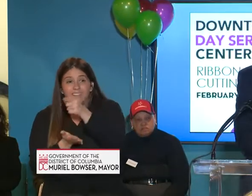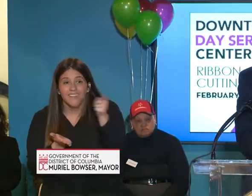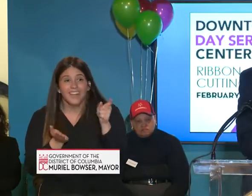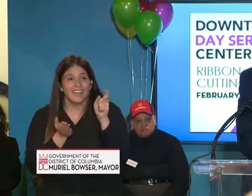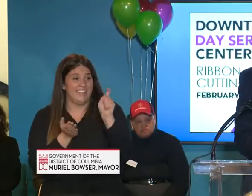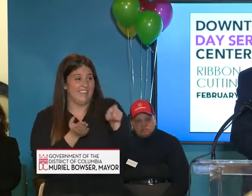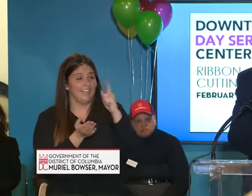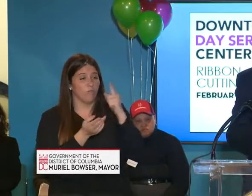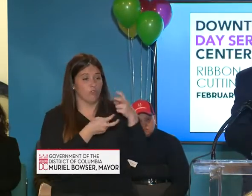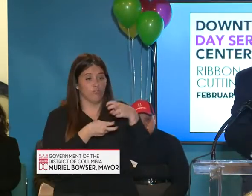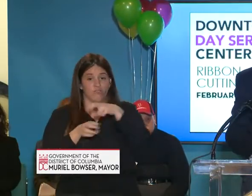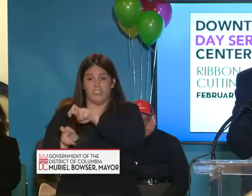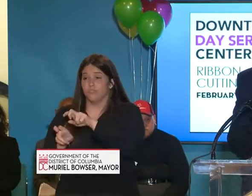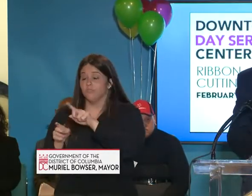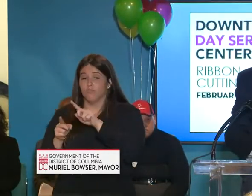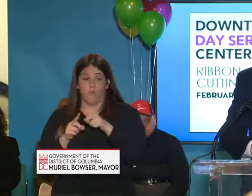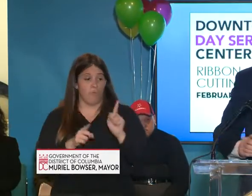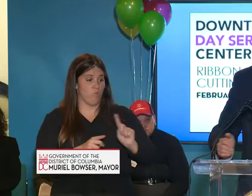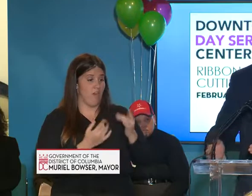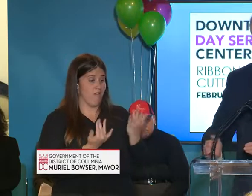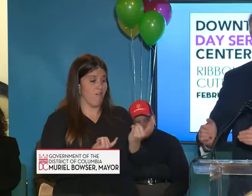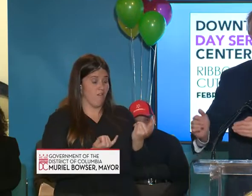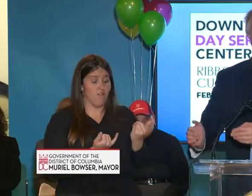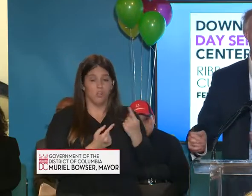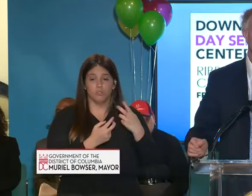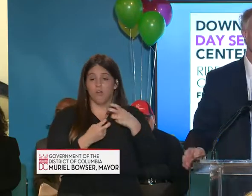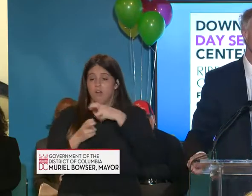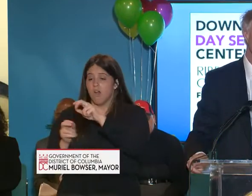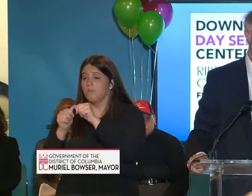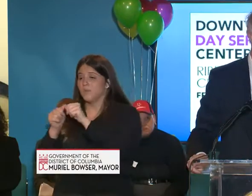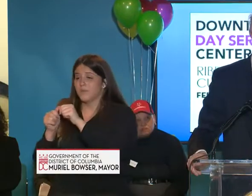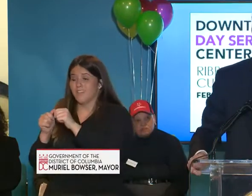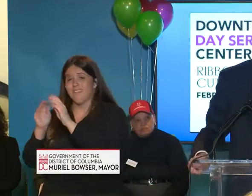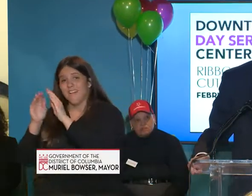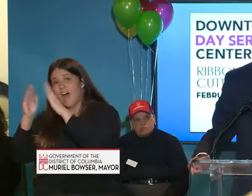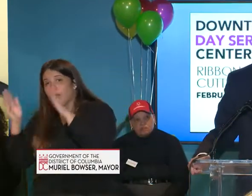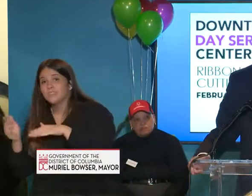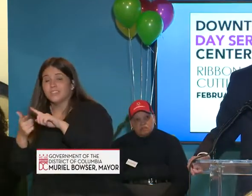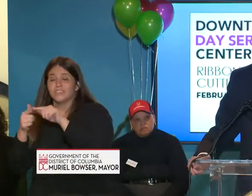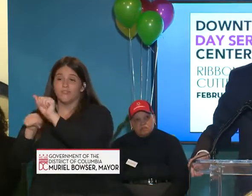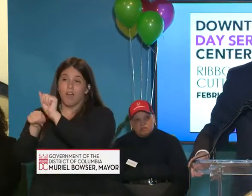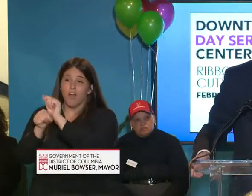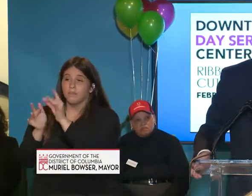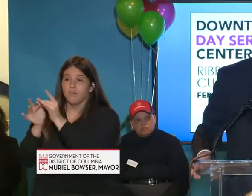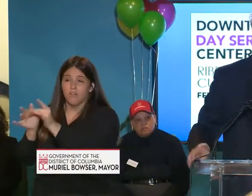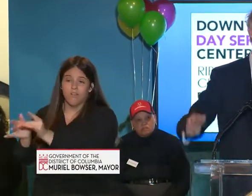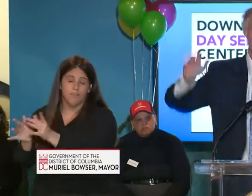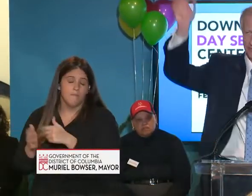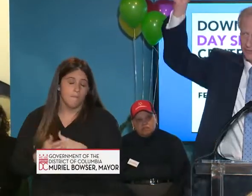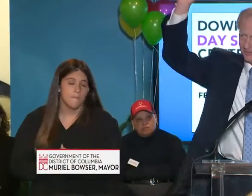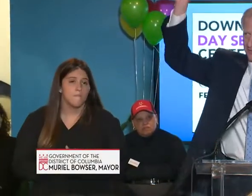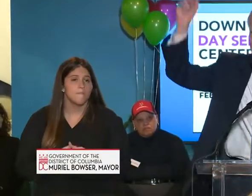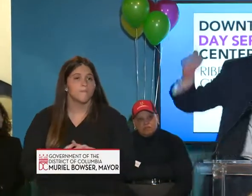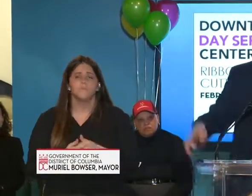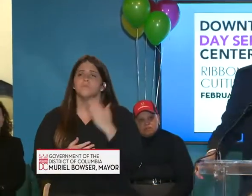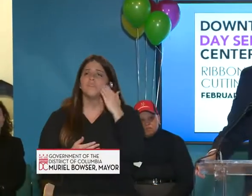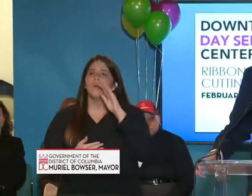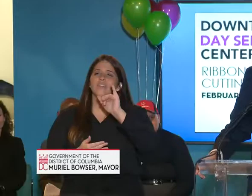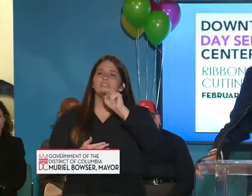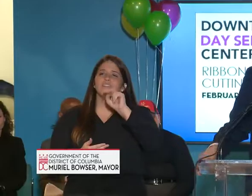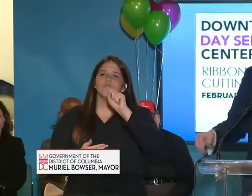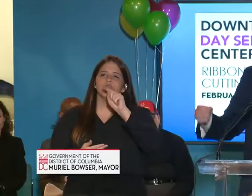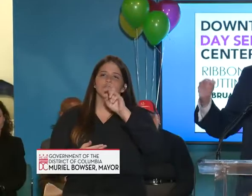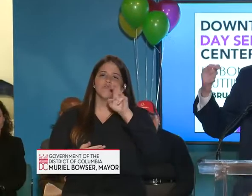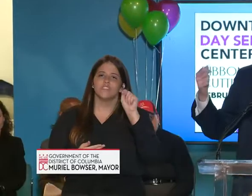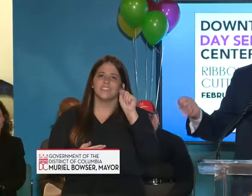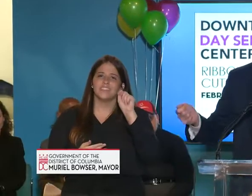from where they are to permanent housing, to jobs, et cetera, et cetera. It reminds me a little bit of the N Street Village. Any of you are familiar with that, I'm